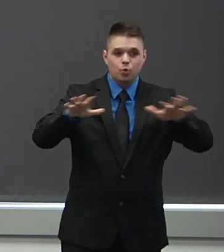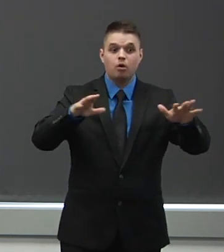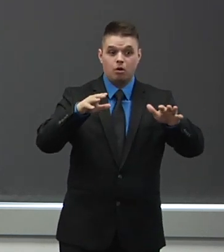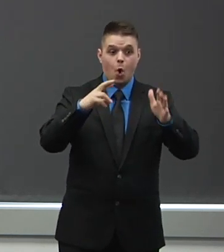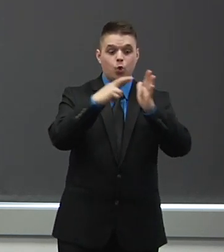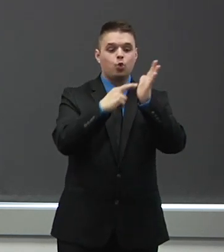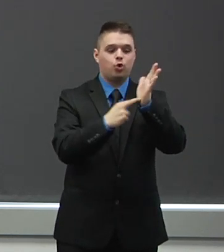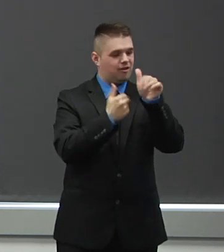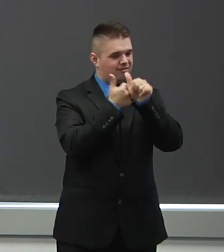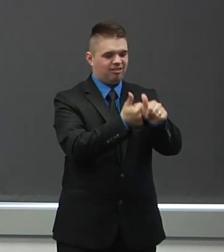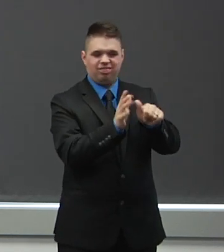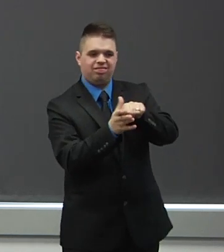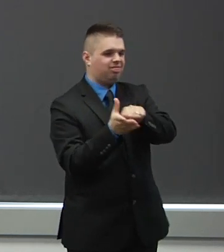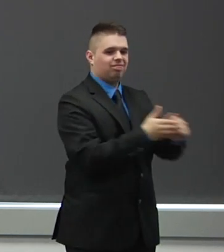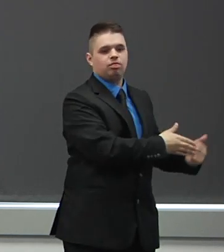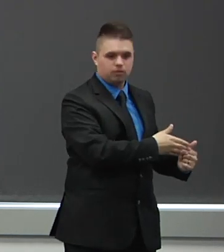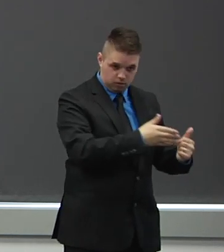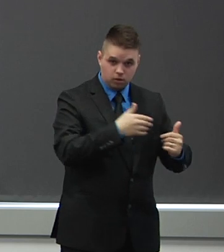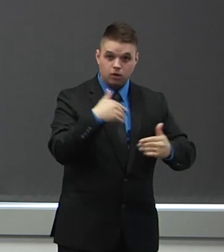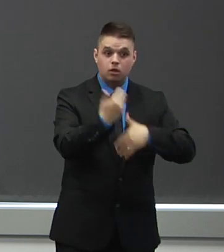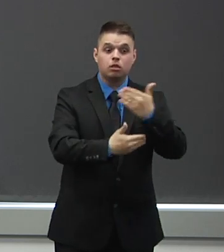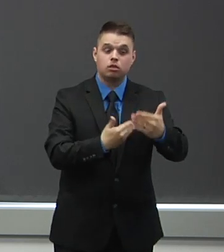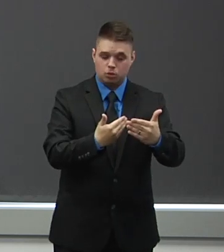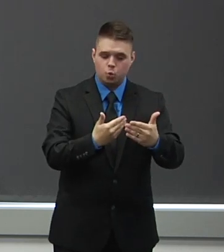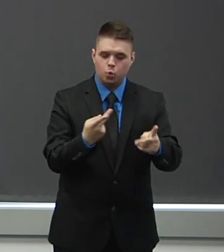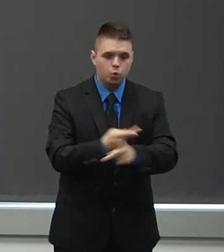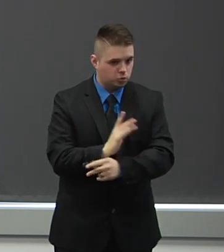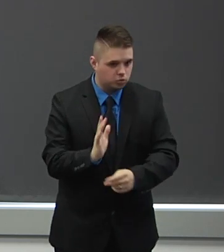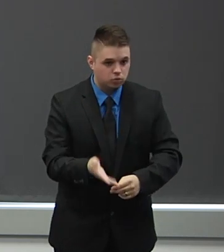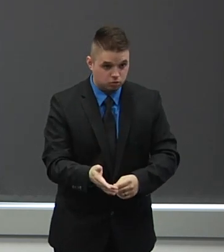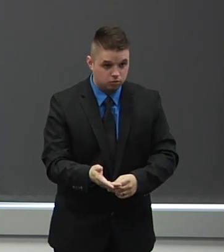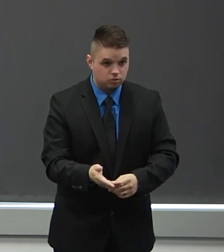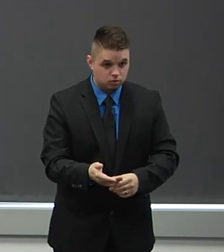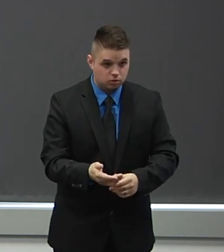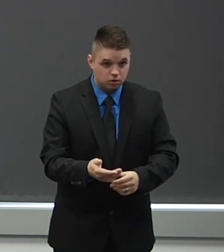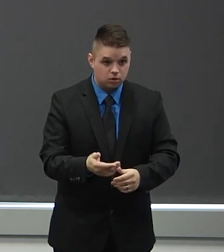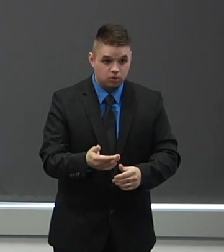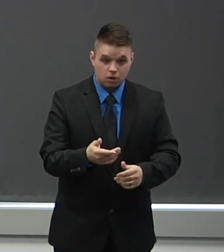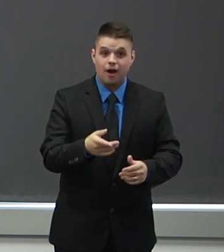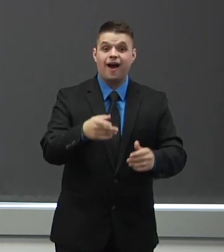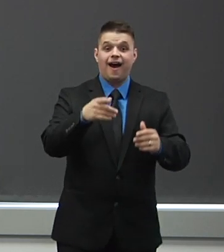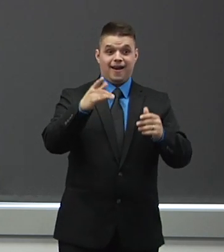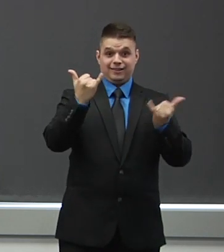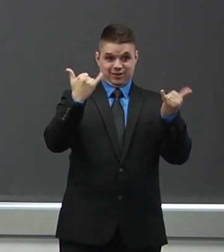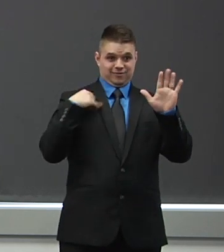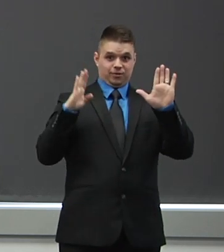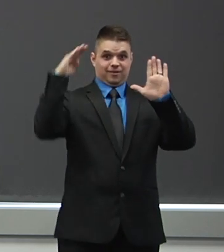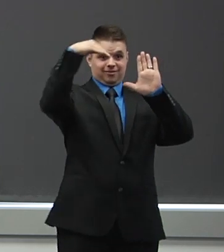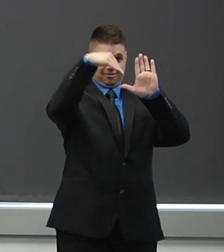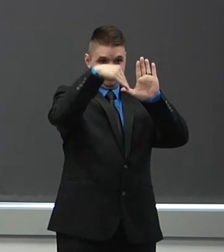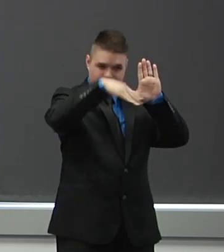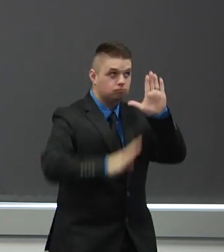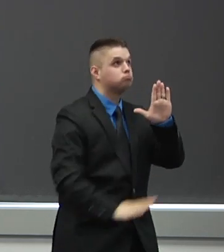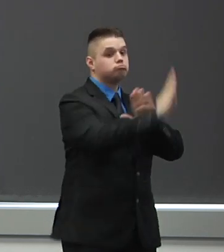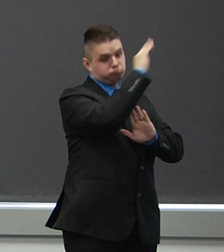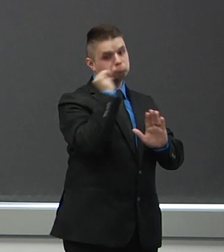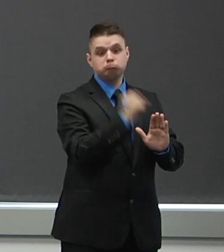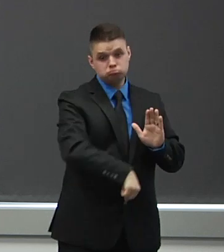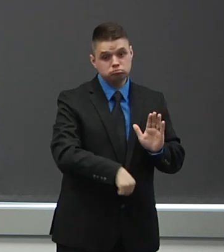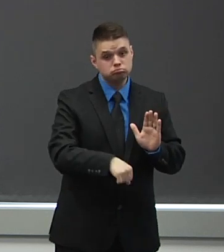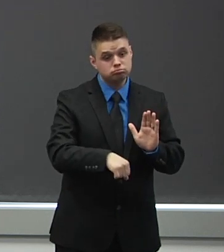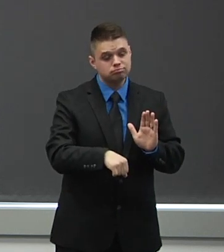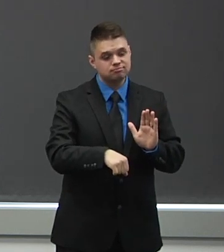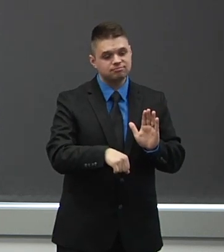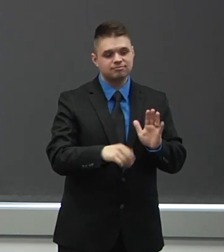social distancing measures, the virus numbers then again go through the roof. So at this point in time,